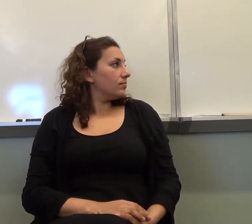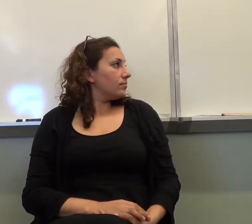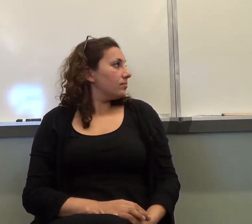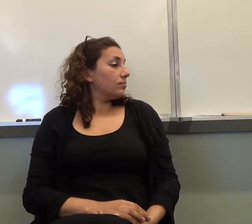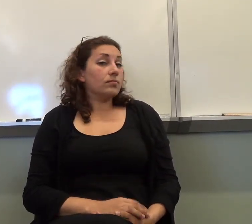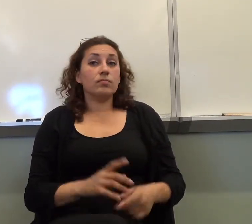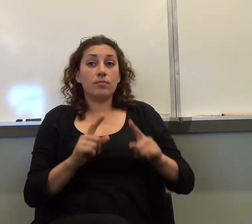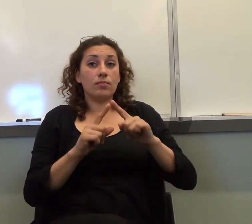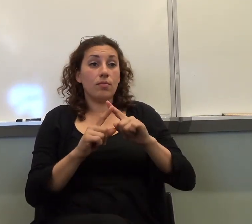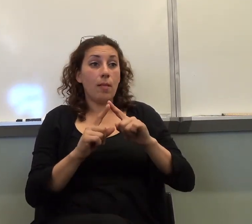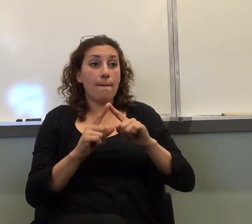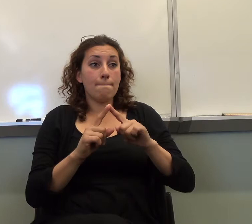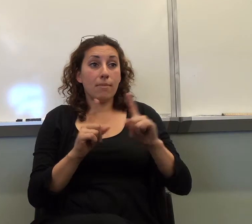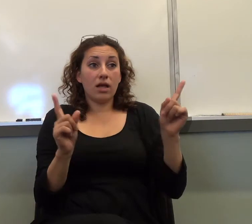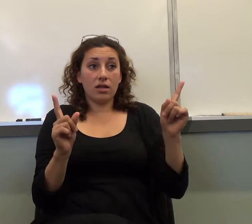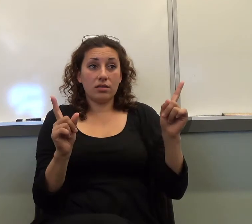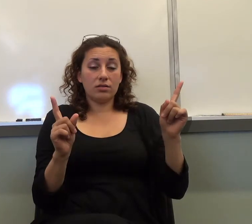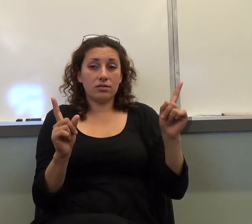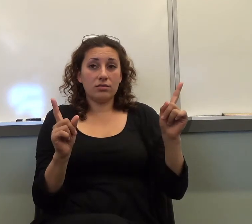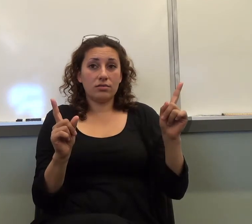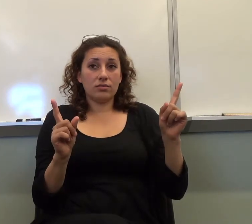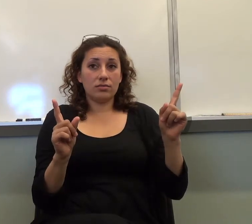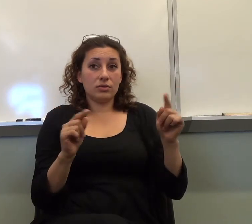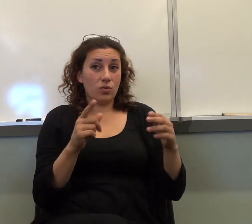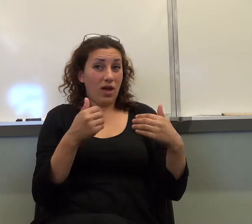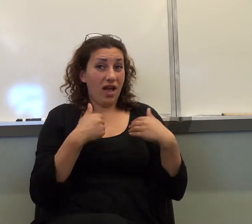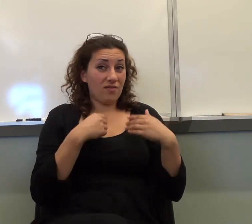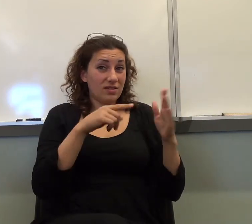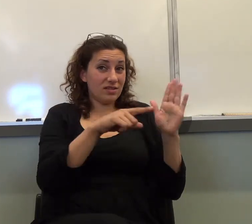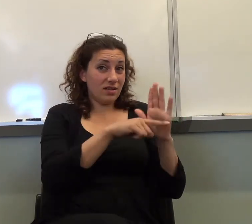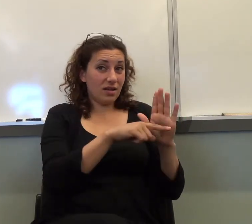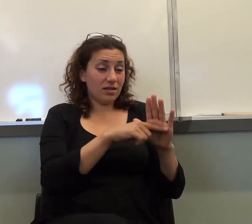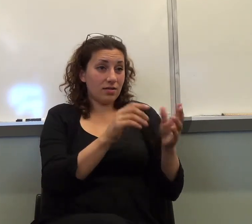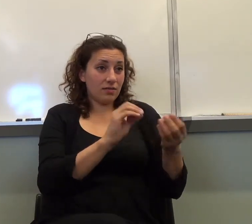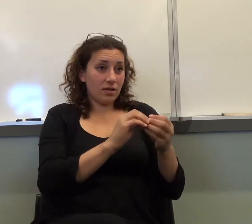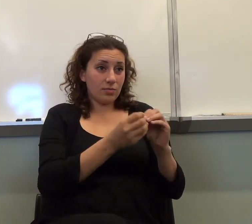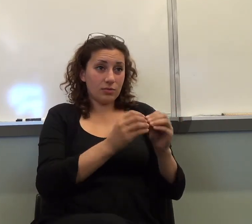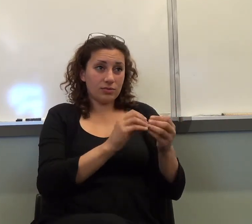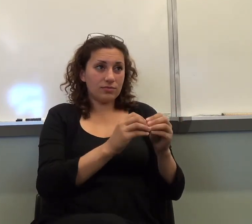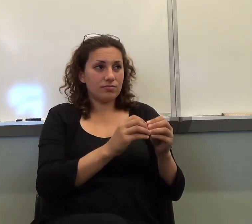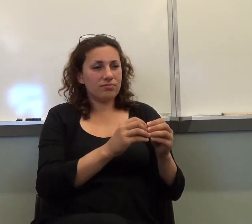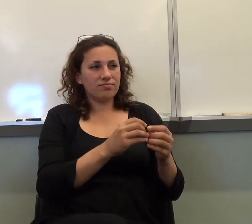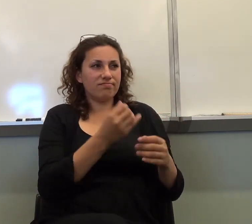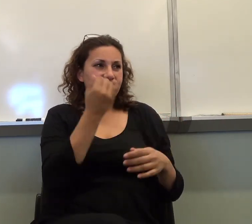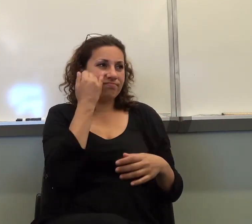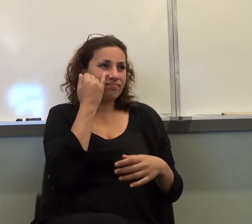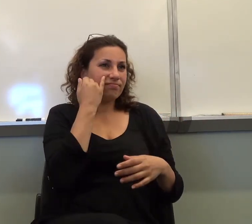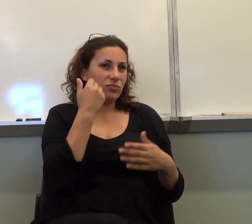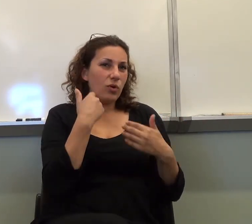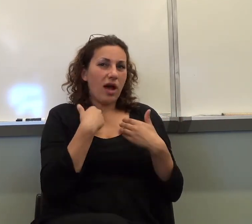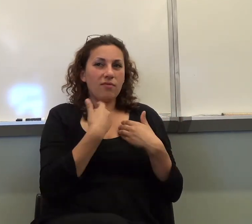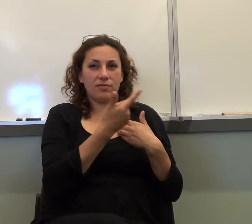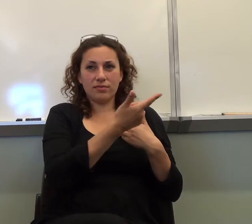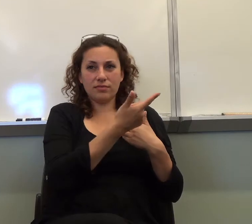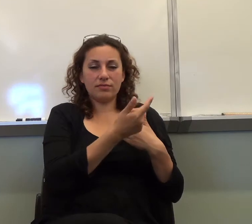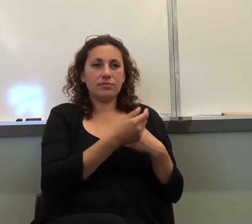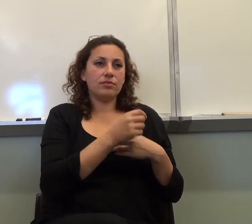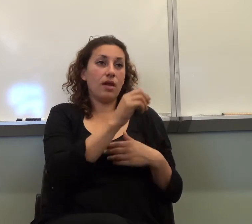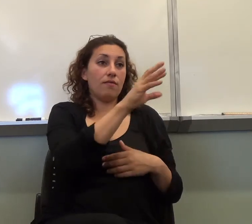But if you start working with negative numbers, let's say something like this. 50 divided